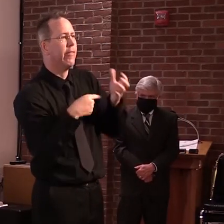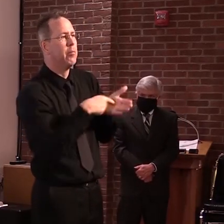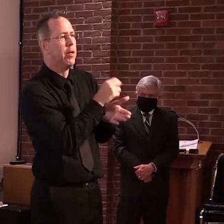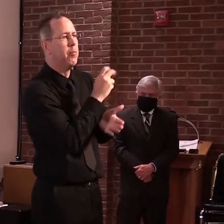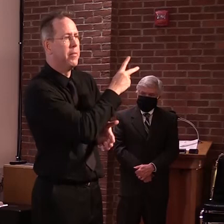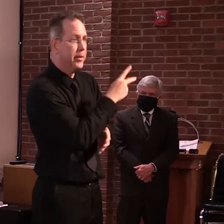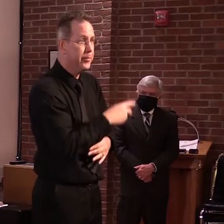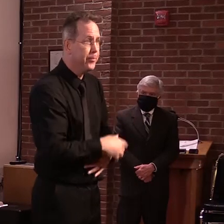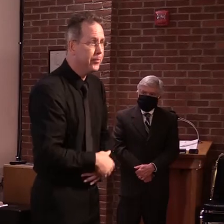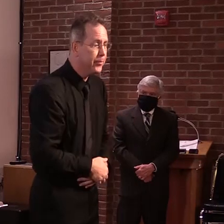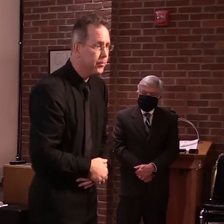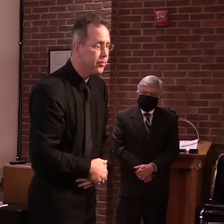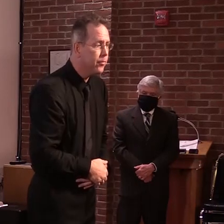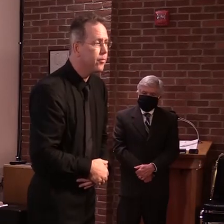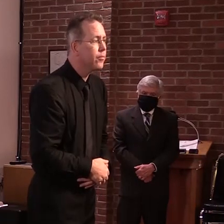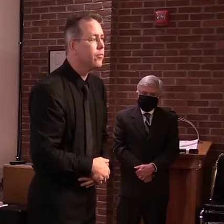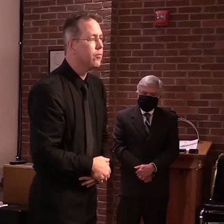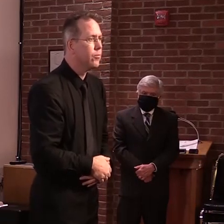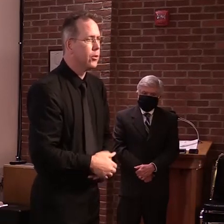Okay, thank you very much.